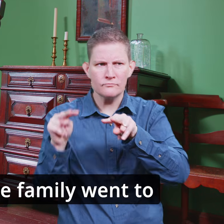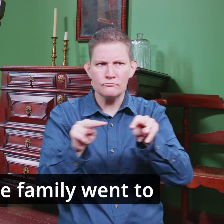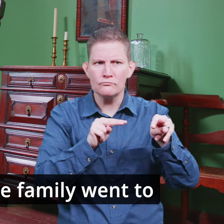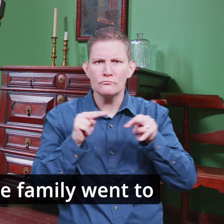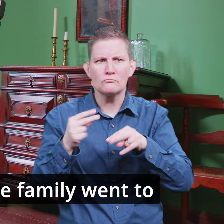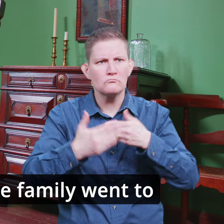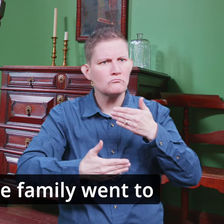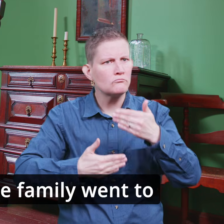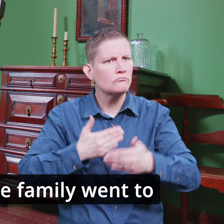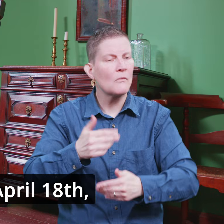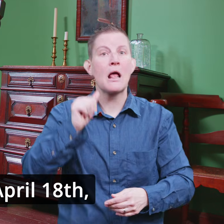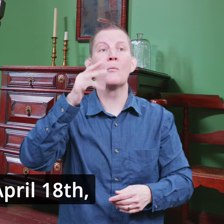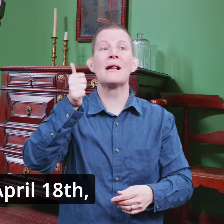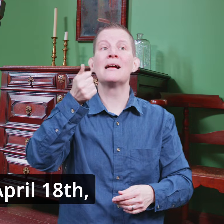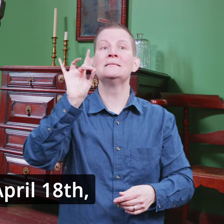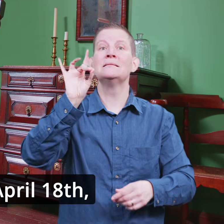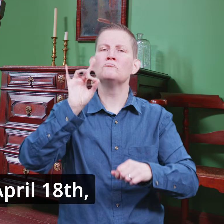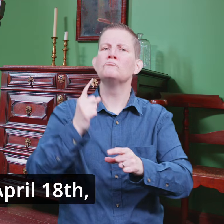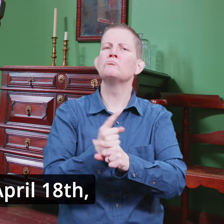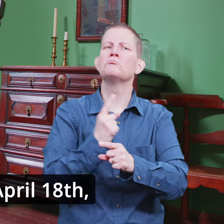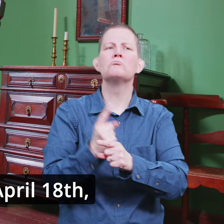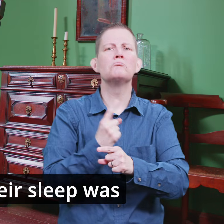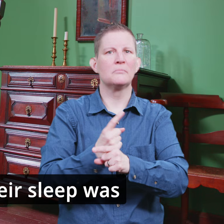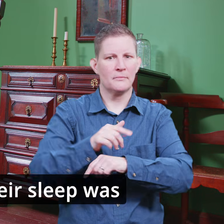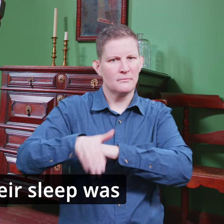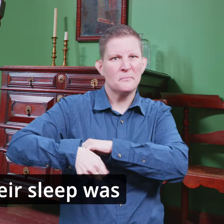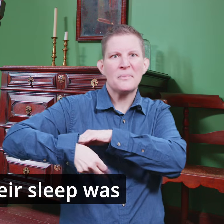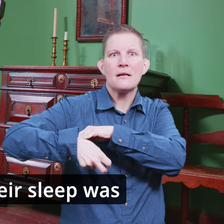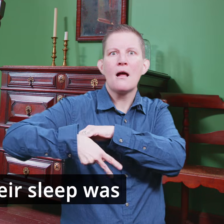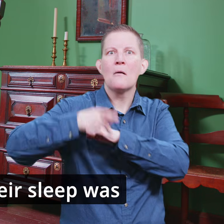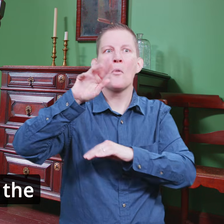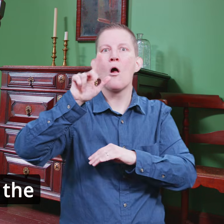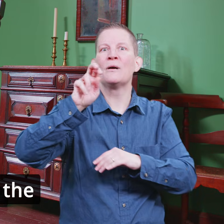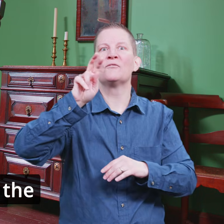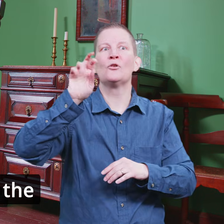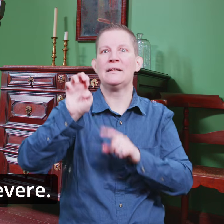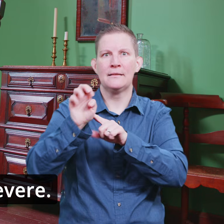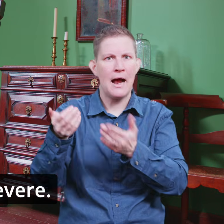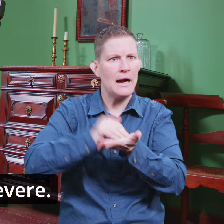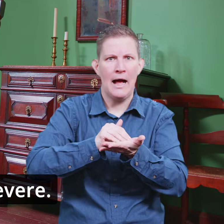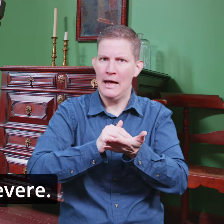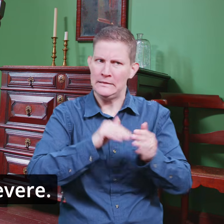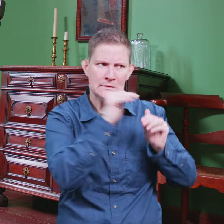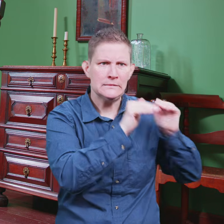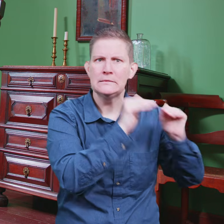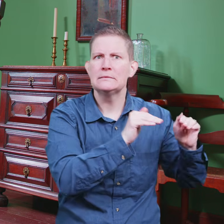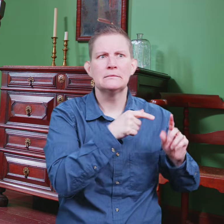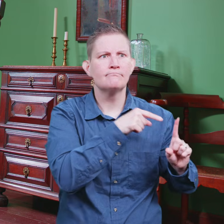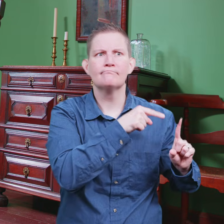All seemed normal when the family went to bed on the night of April 18th, but around midnight their sleep was interrupted by the arrival of Paul